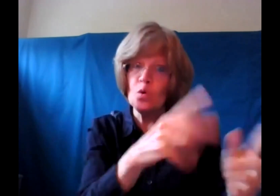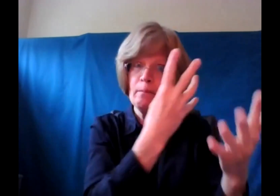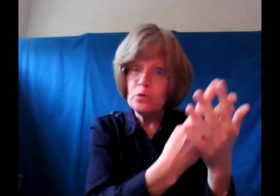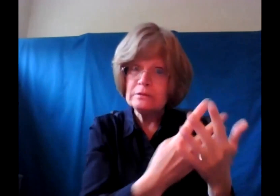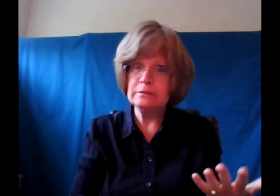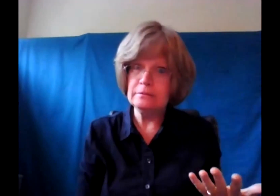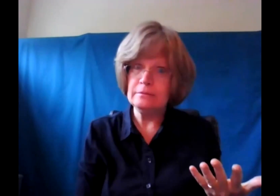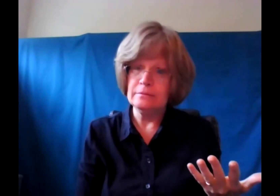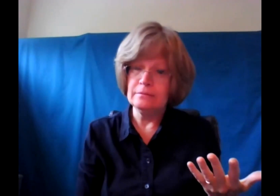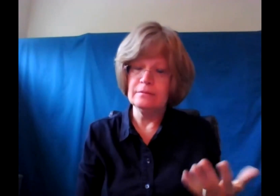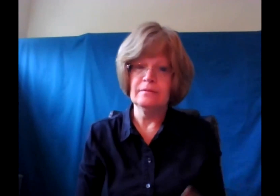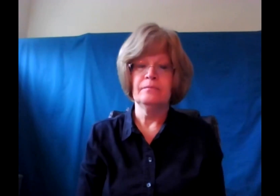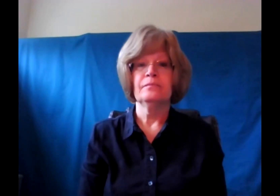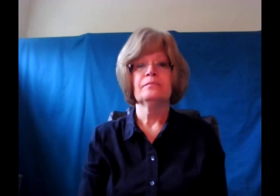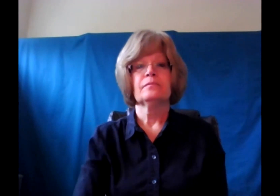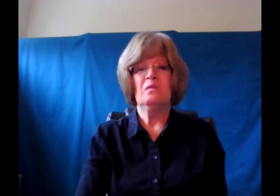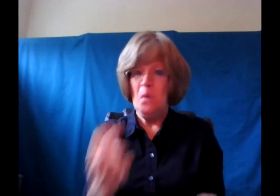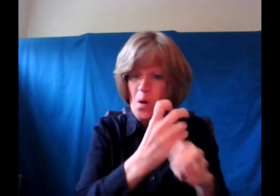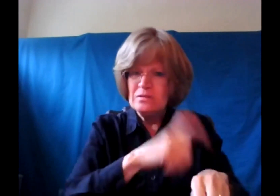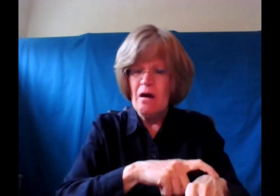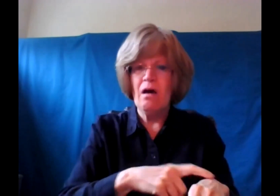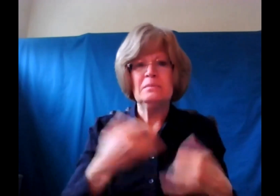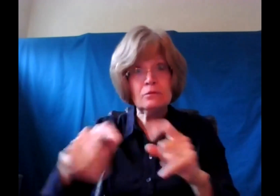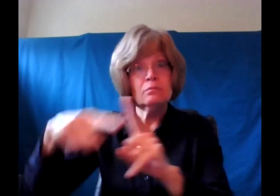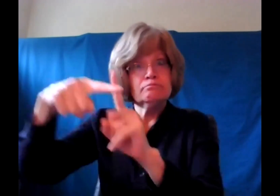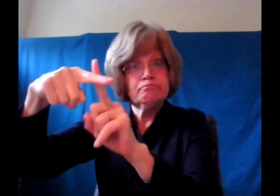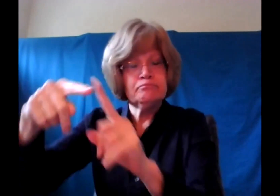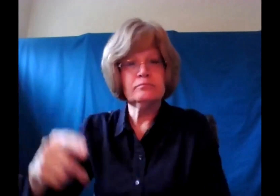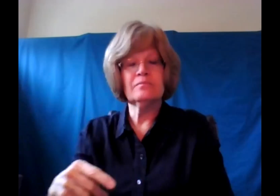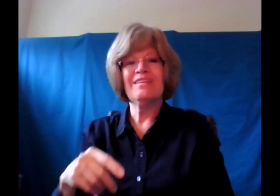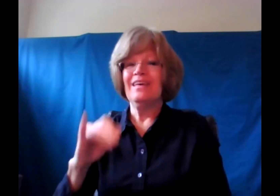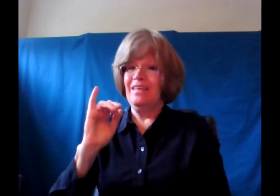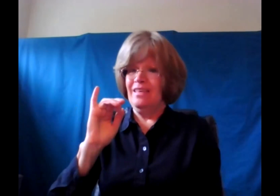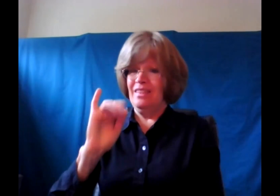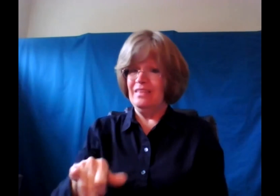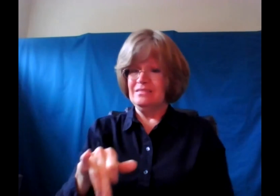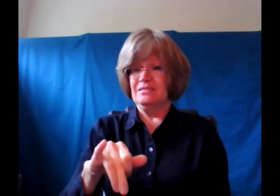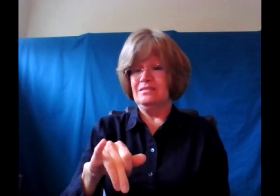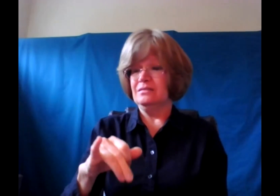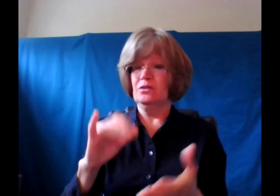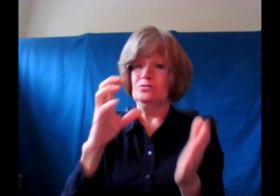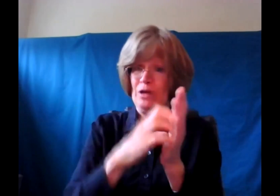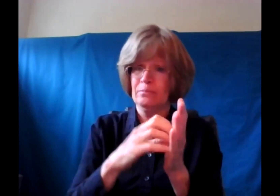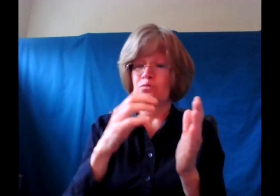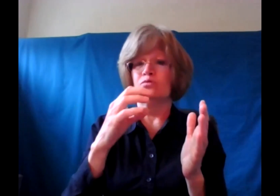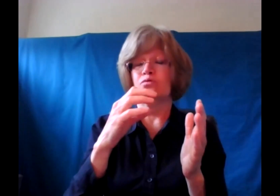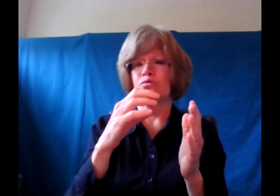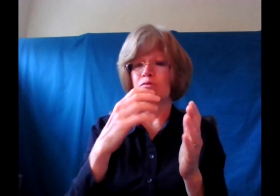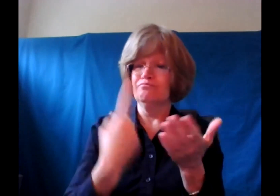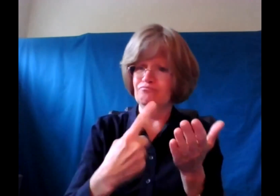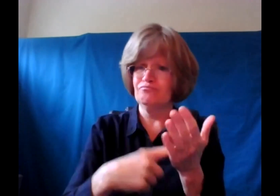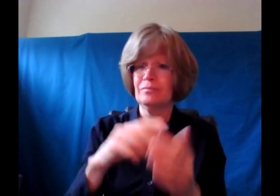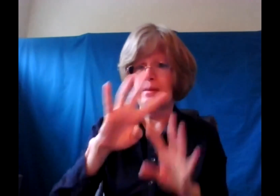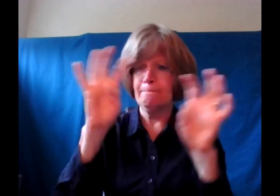of Ephesians talks about the mystery. Now, I know that today is Trinity Sunday, and there's a